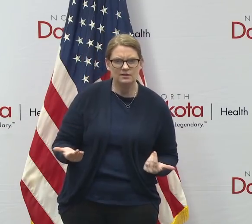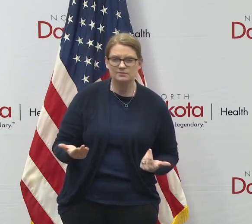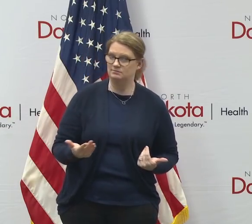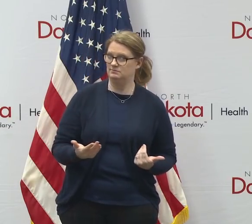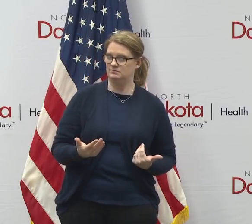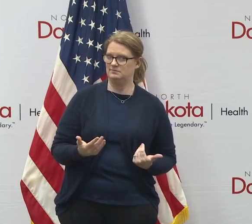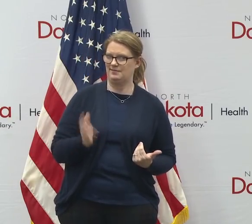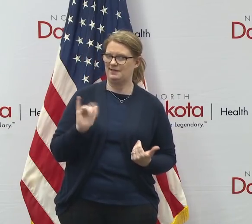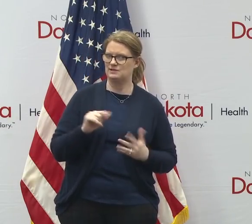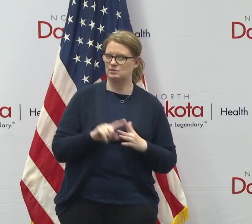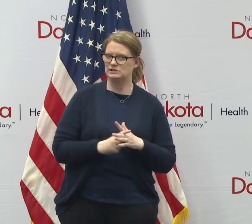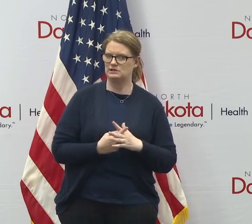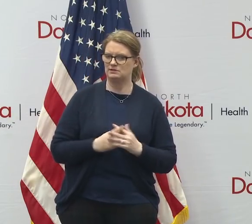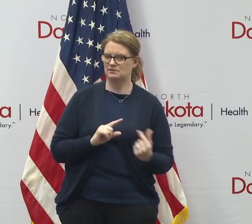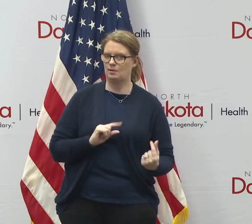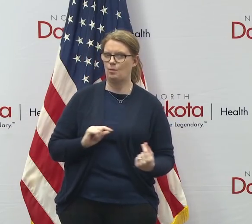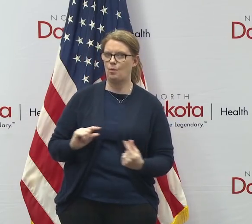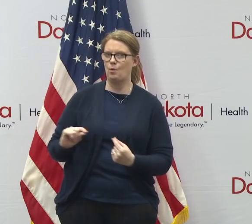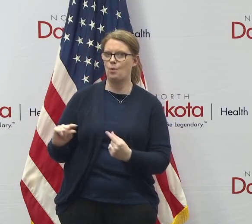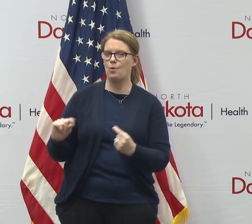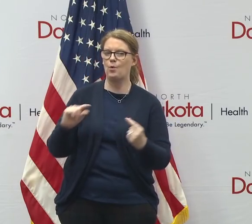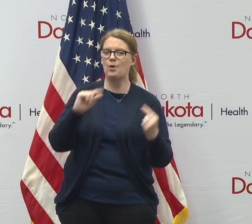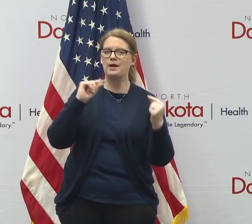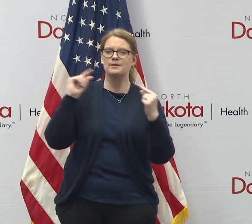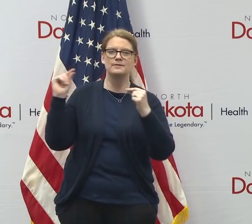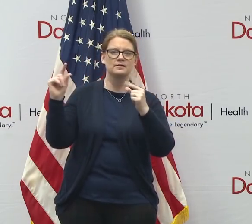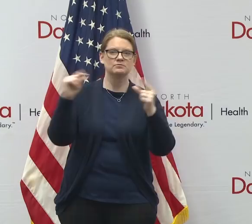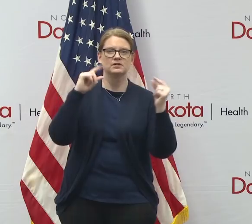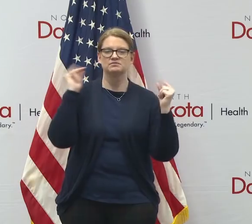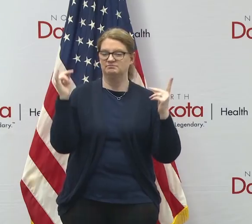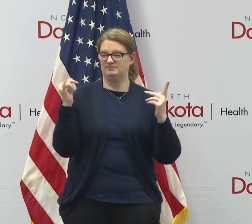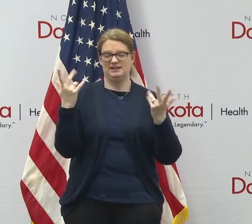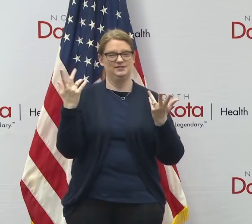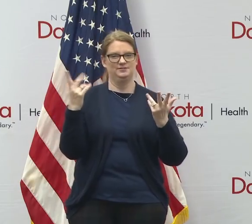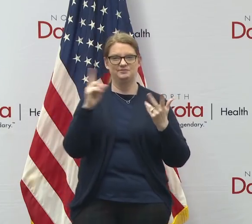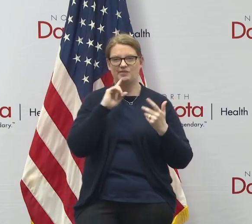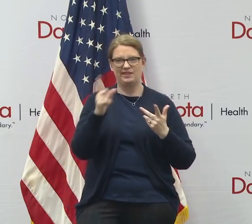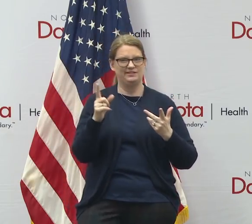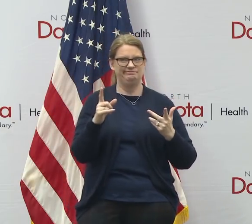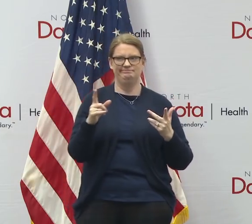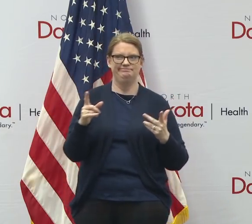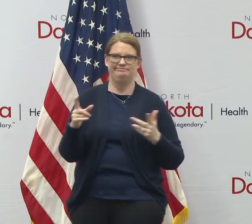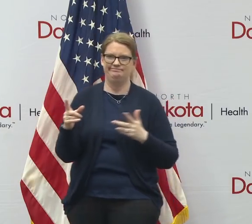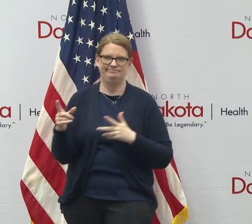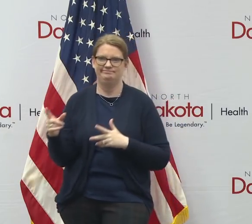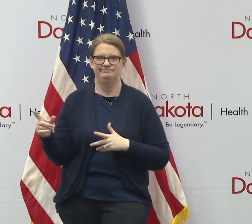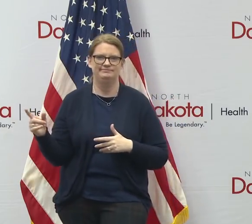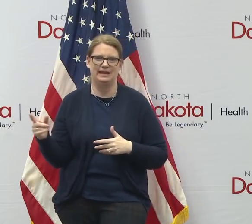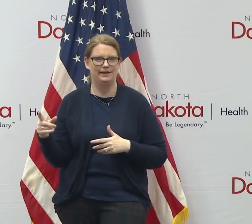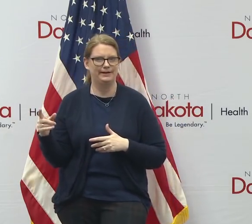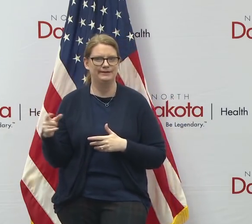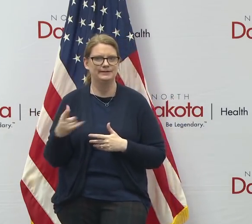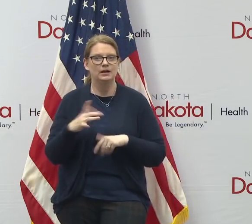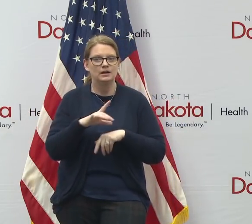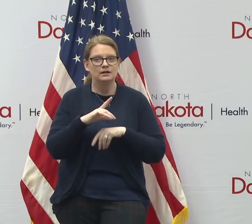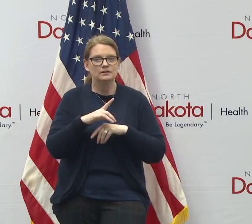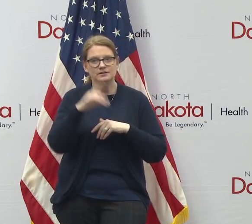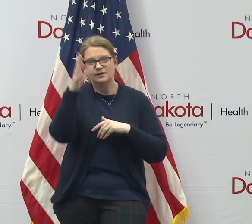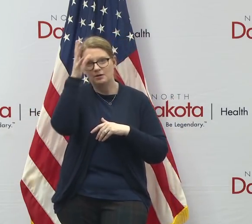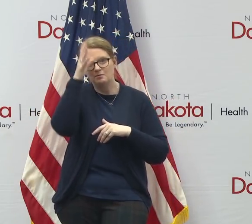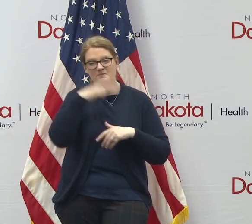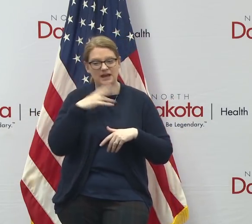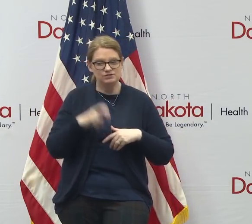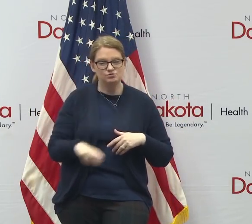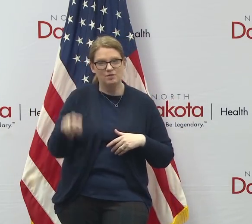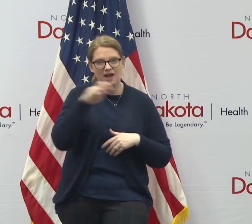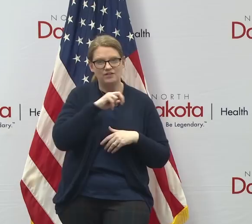rumor. And rumors have been around since mankind traveled the earth. They just now go a lot faster when you